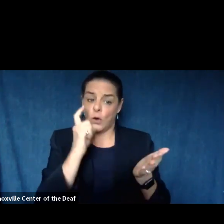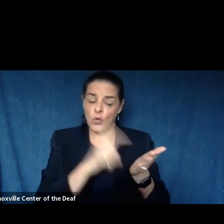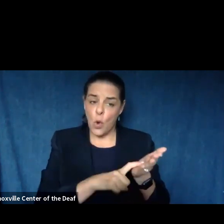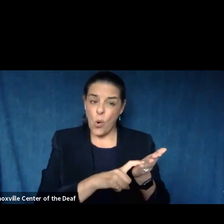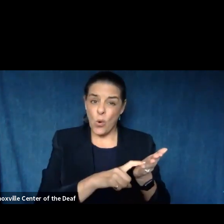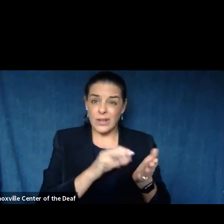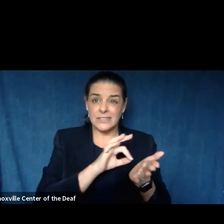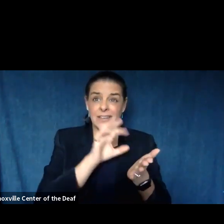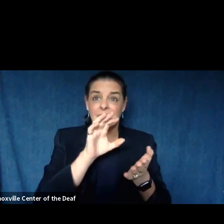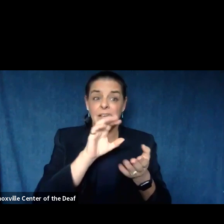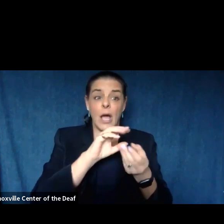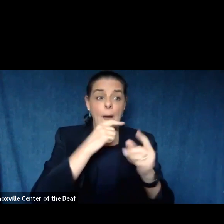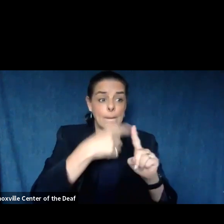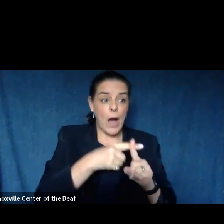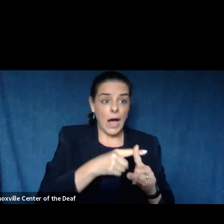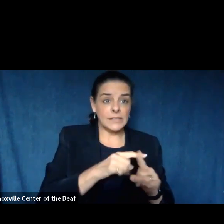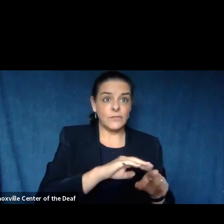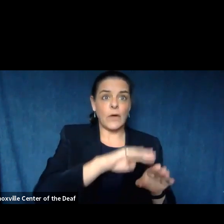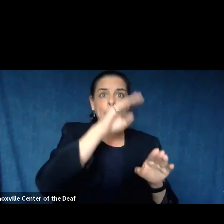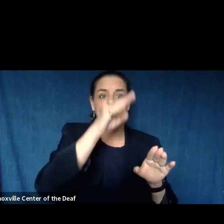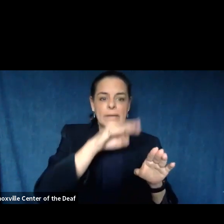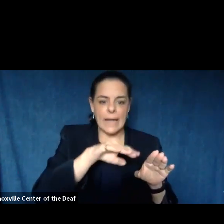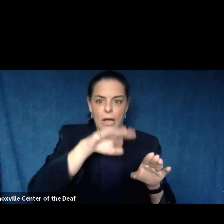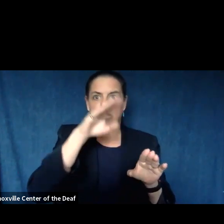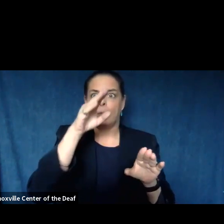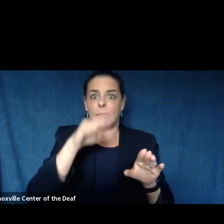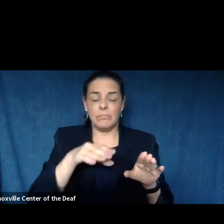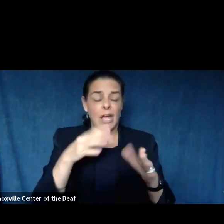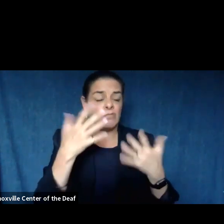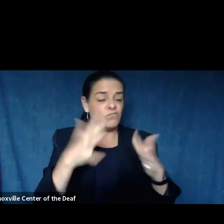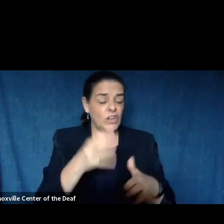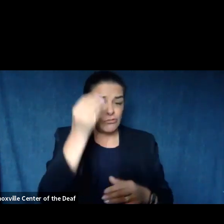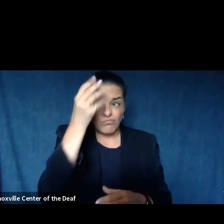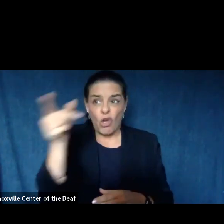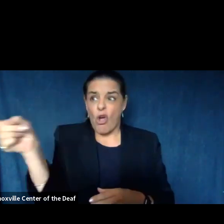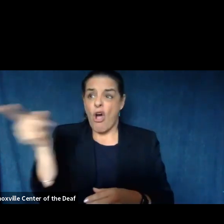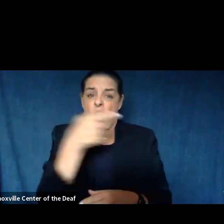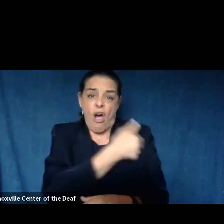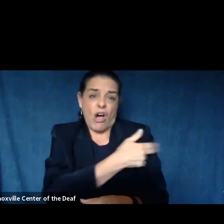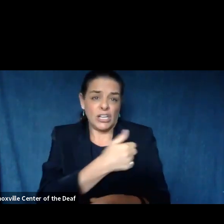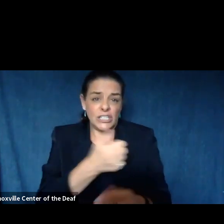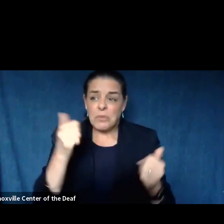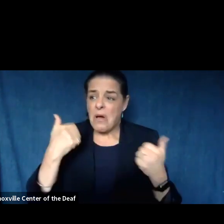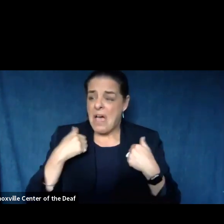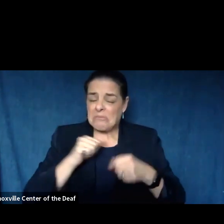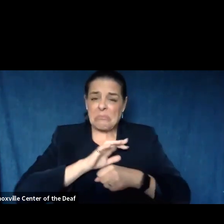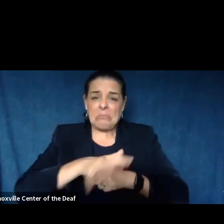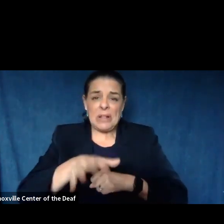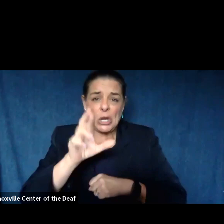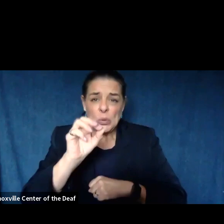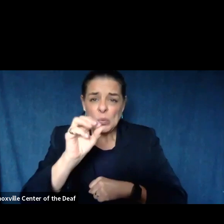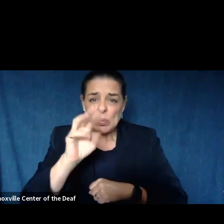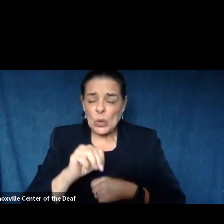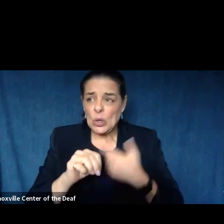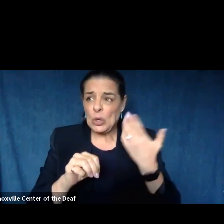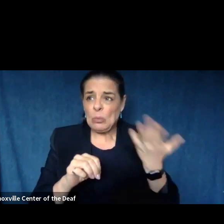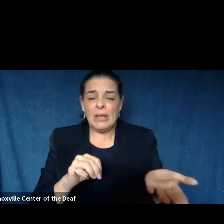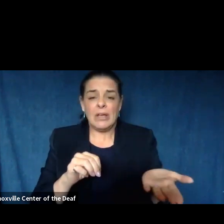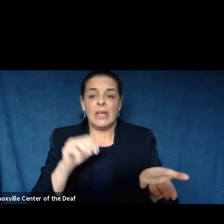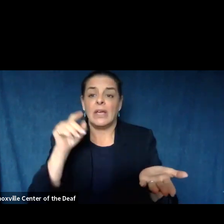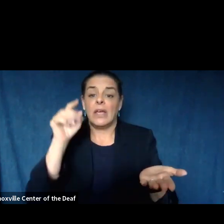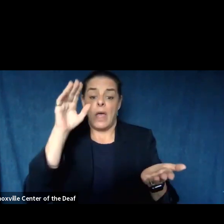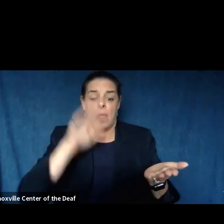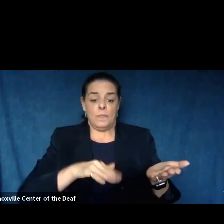down. Again, as we reviewed, hospital capacity is quite adequate. They have not activated their surge. If you look at the bottom of that